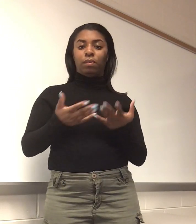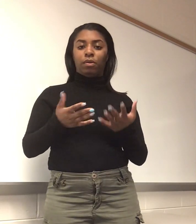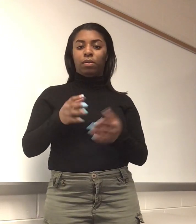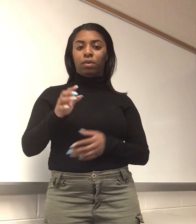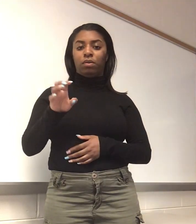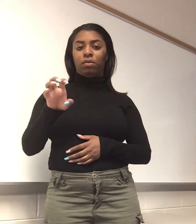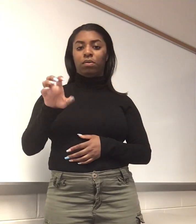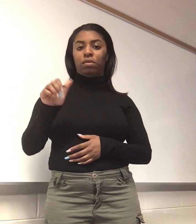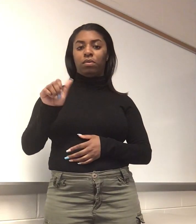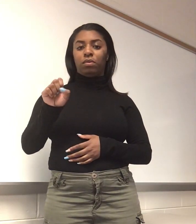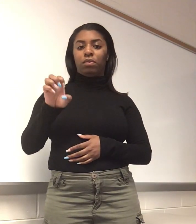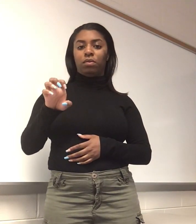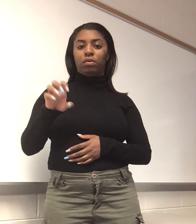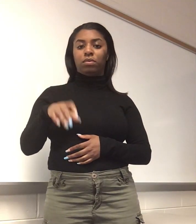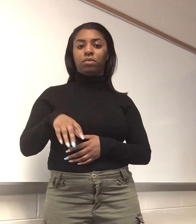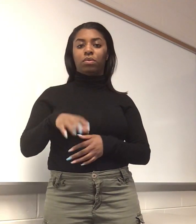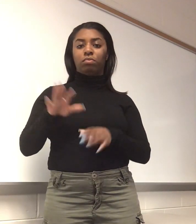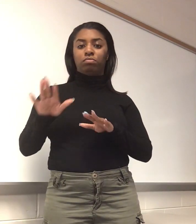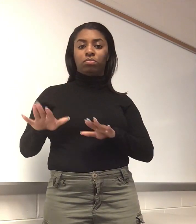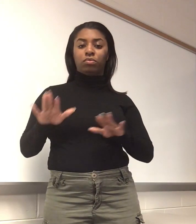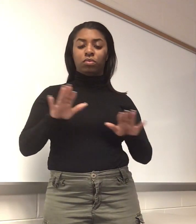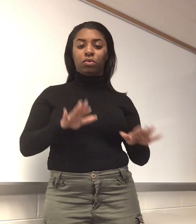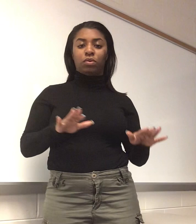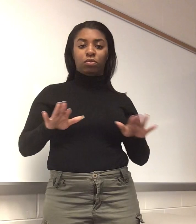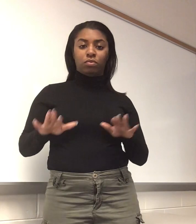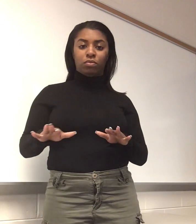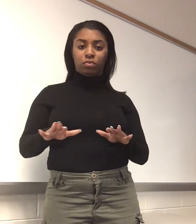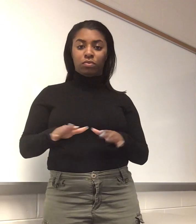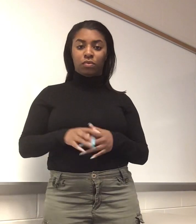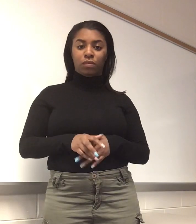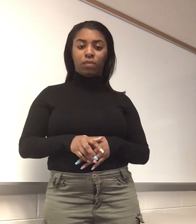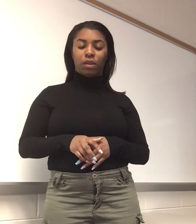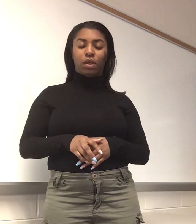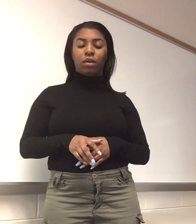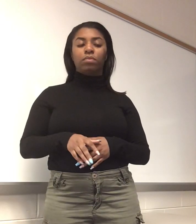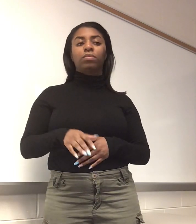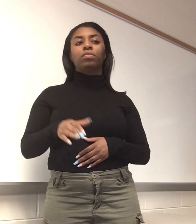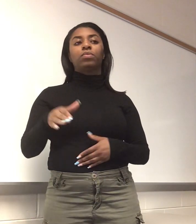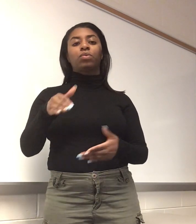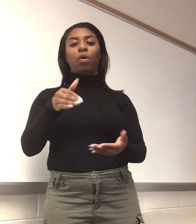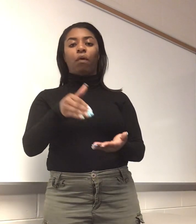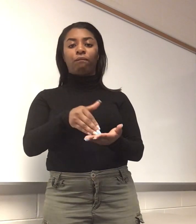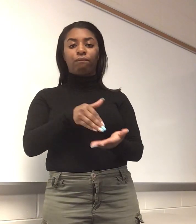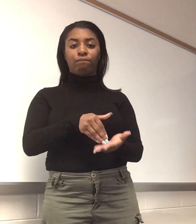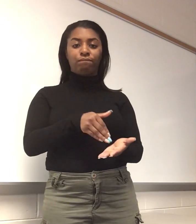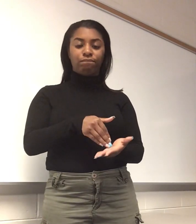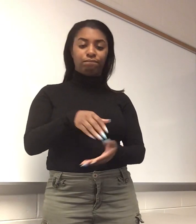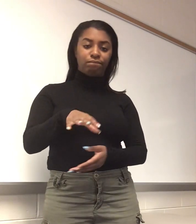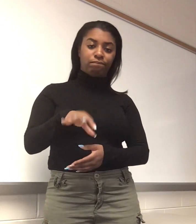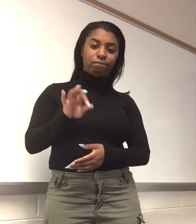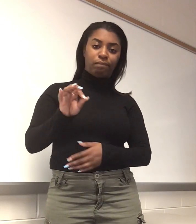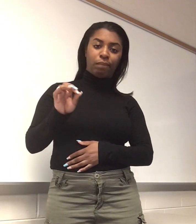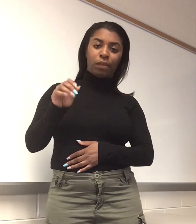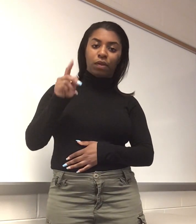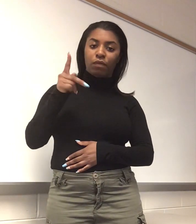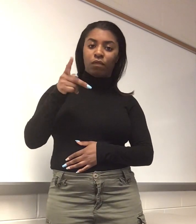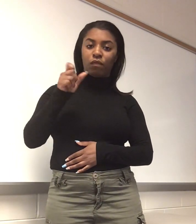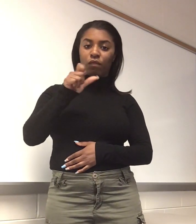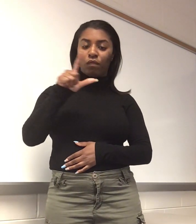relief. Therefore, we'll often find fools in what kinds of works of literature then, class? Drama